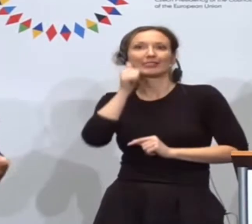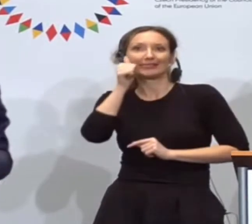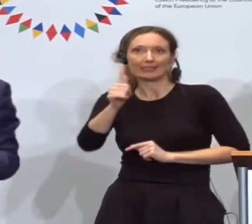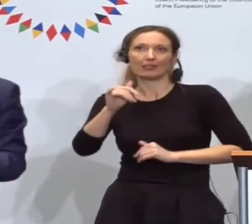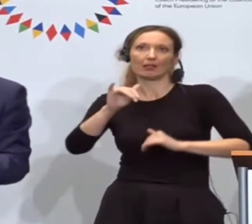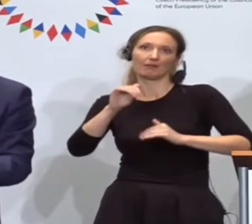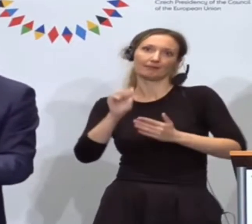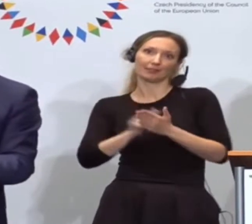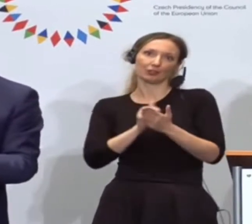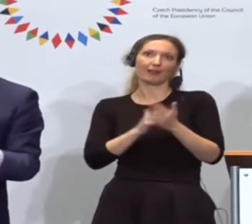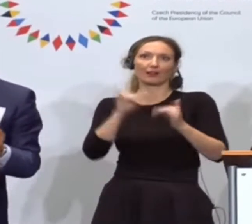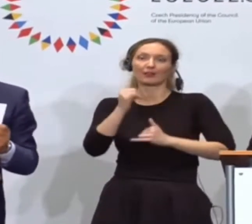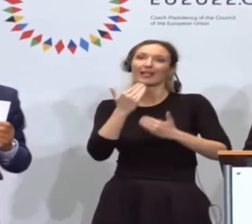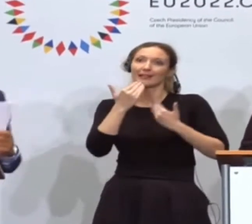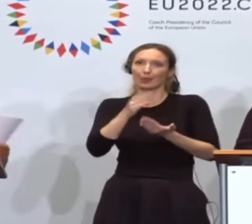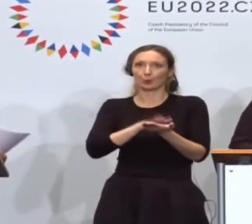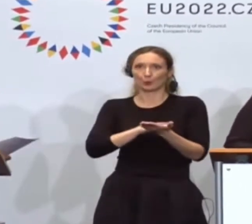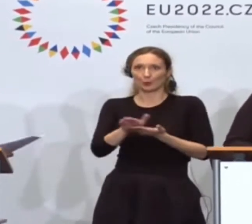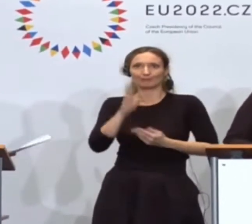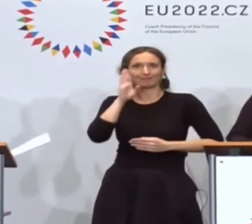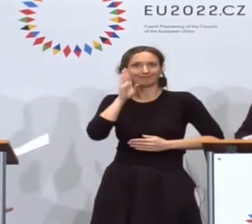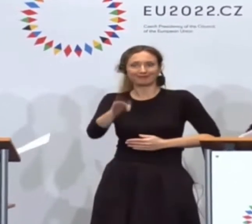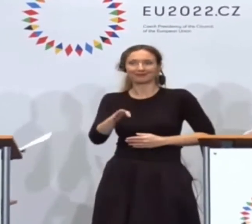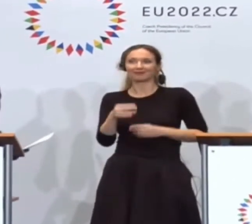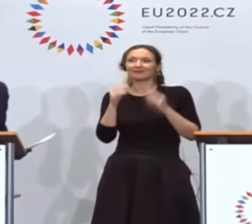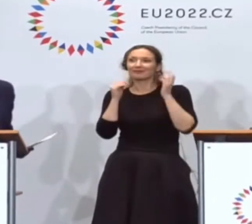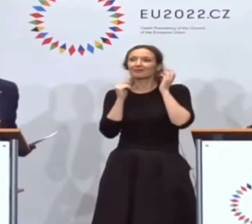zvyšok dňa. Bye bye. Thank you.